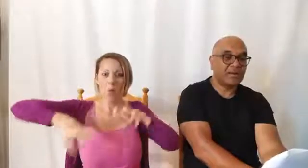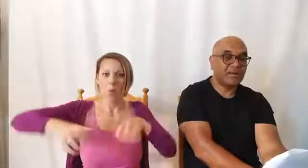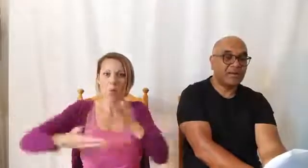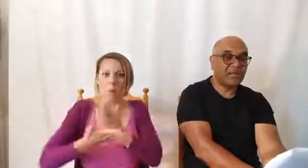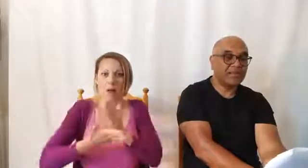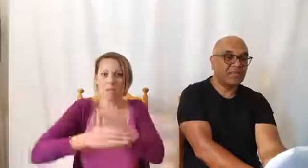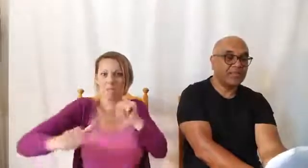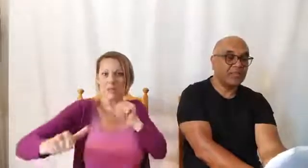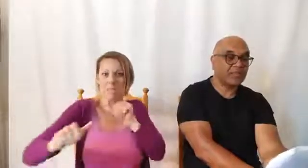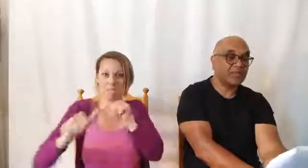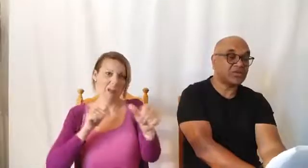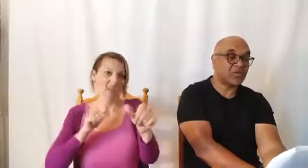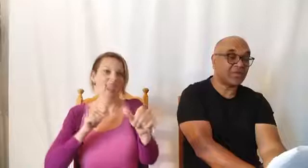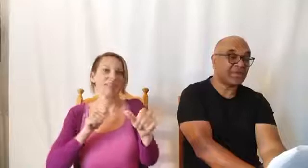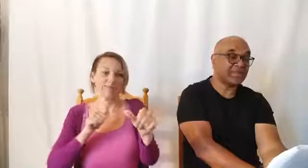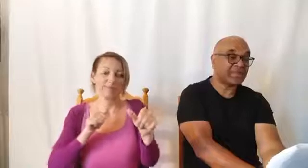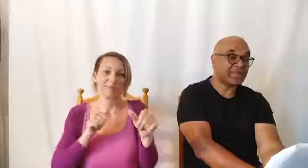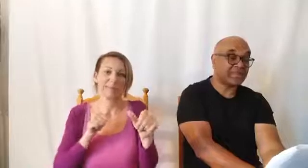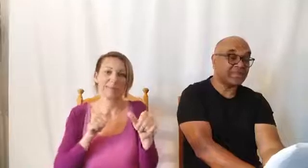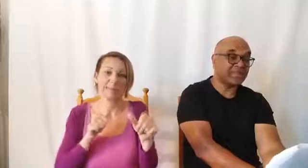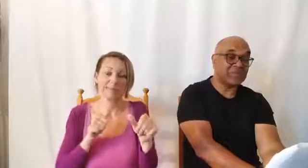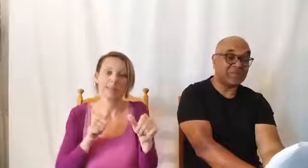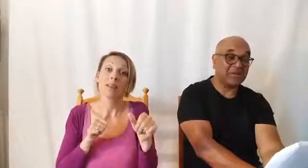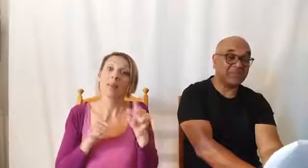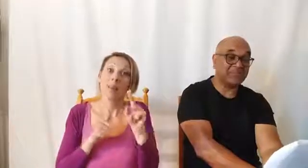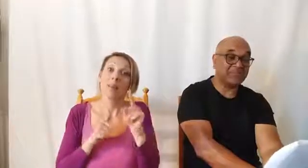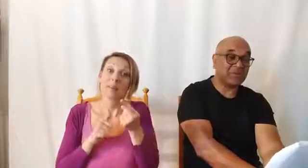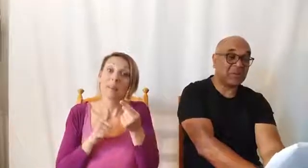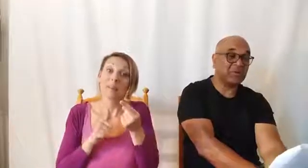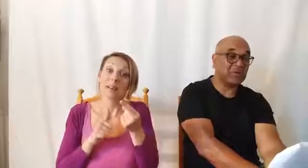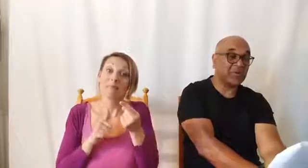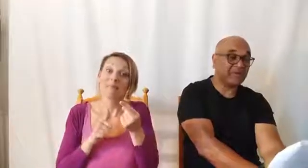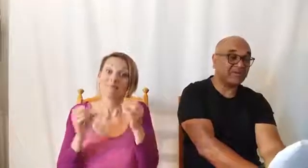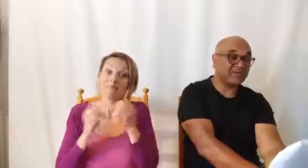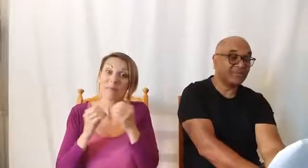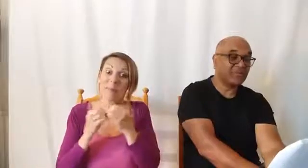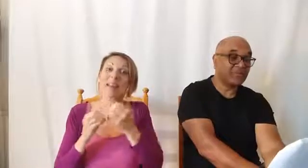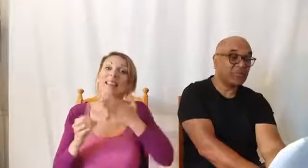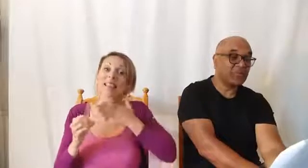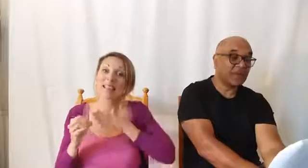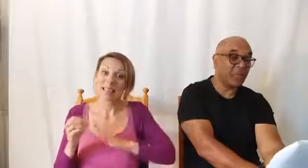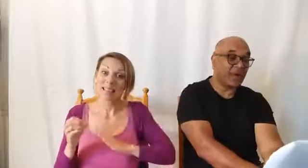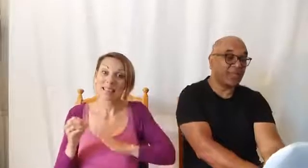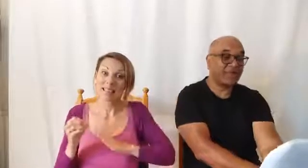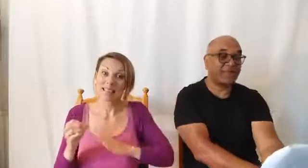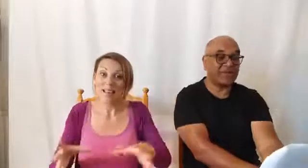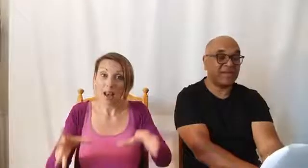But this would not be a story unless a lesson needed to be learned, and Barnacle Ben could soon be caught up in a very large